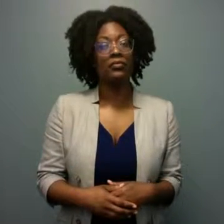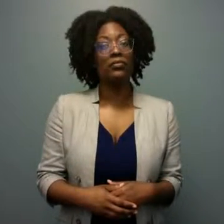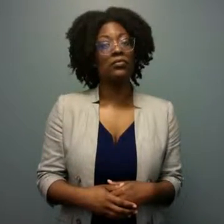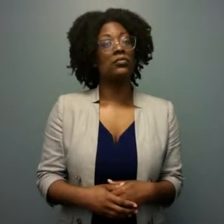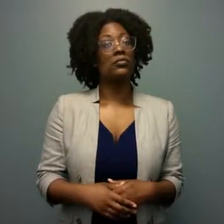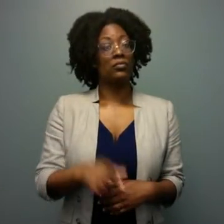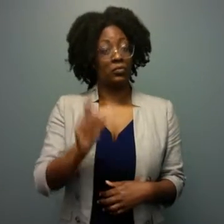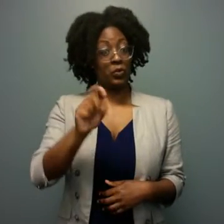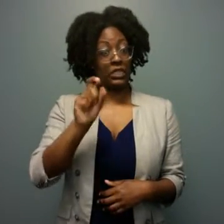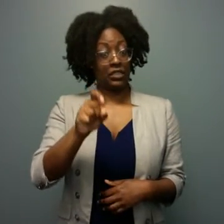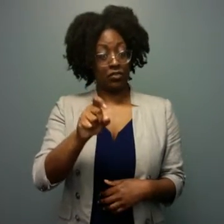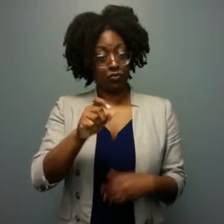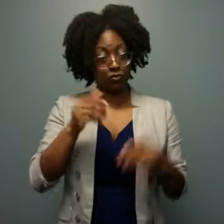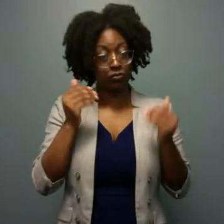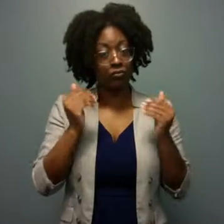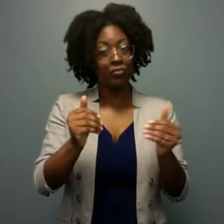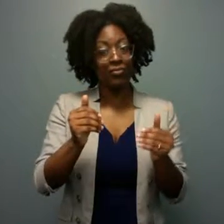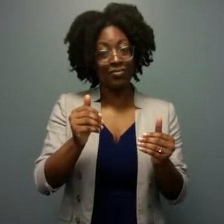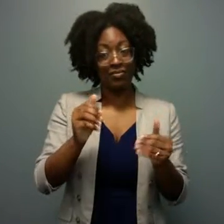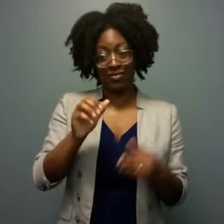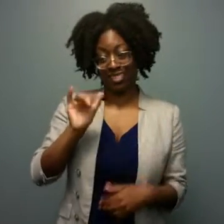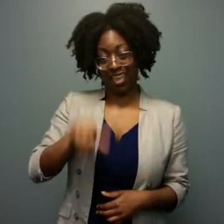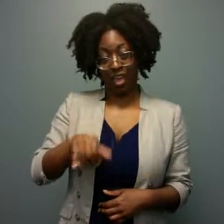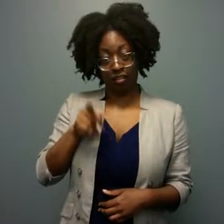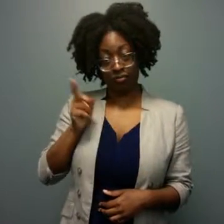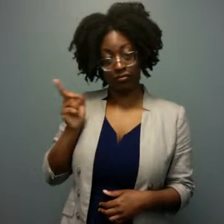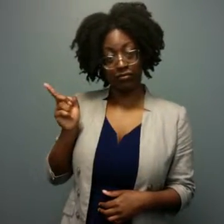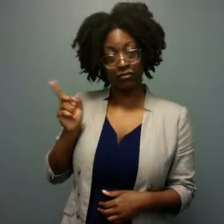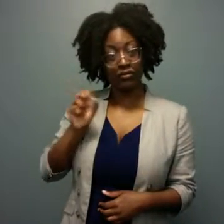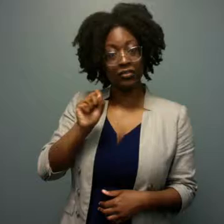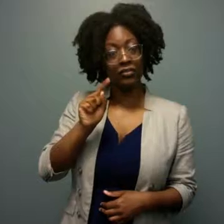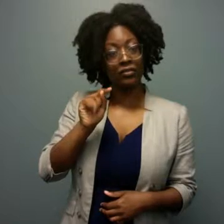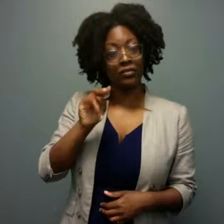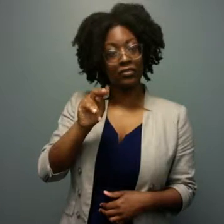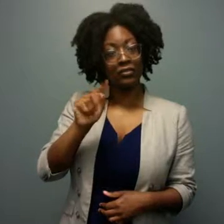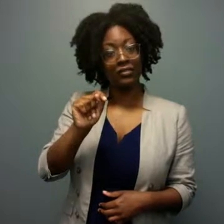needed with stent placement, the cumulative risk of death, heart